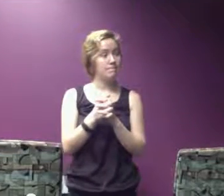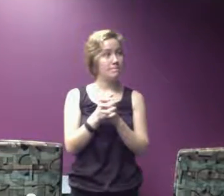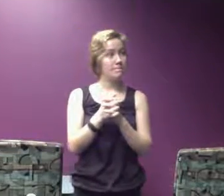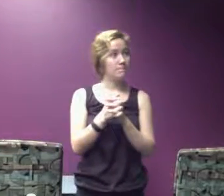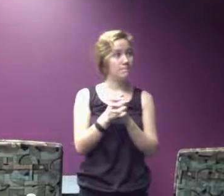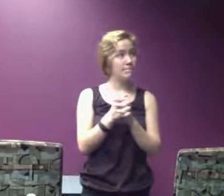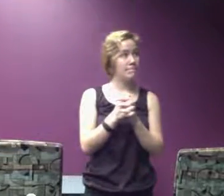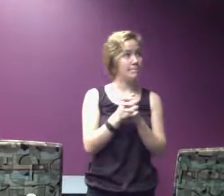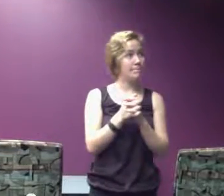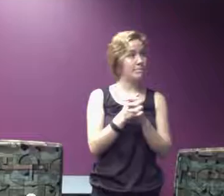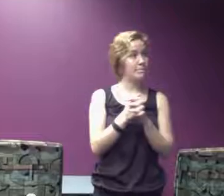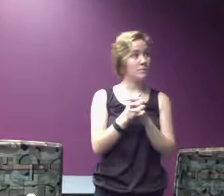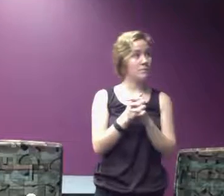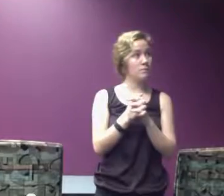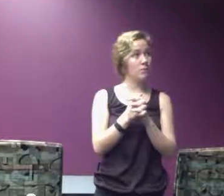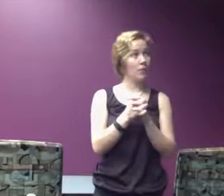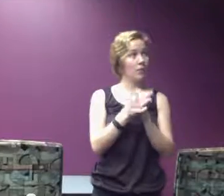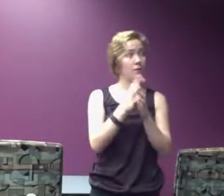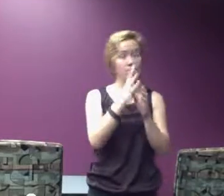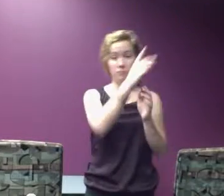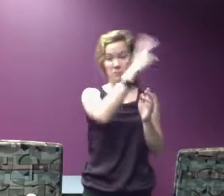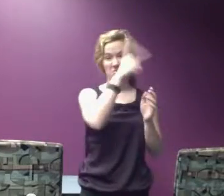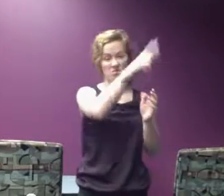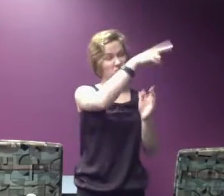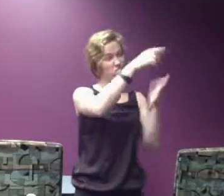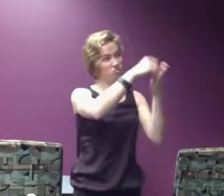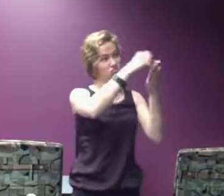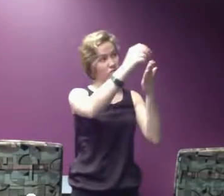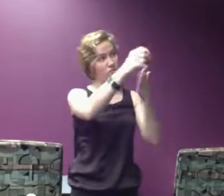You may have learned one way, but I'm going to try and teach you another way to learn it.